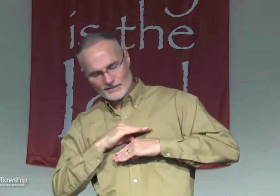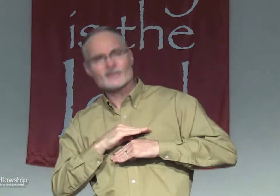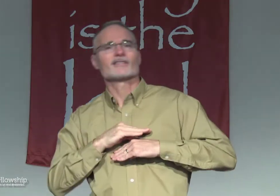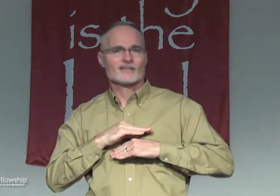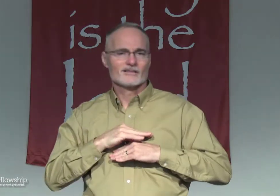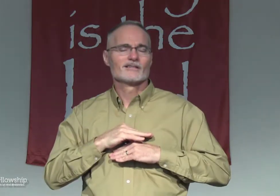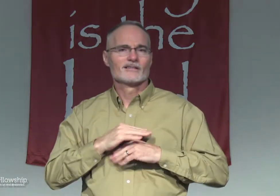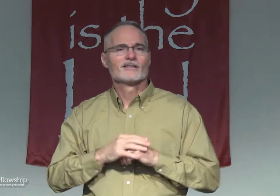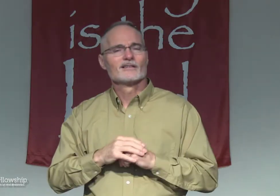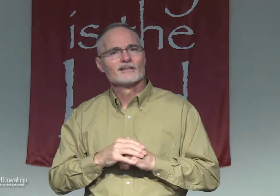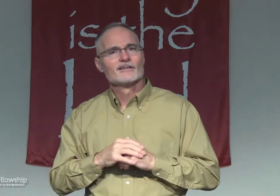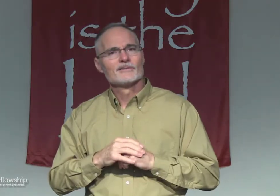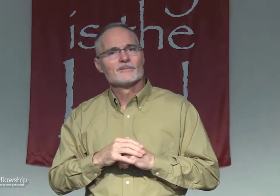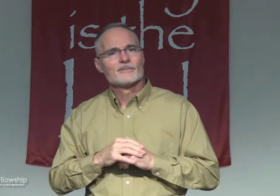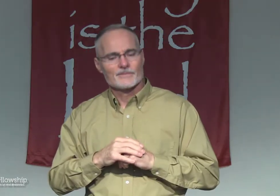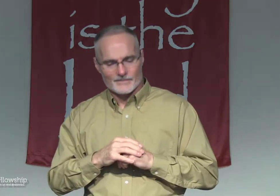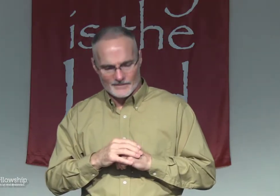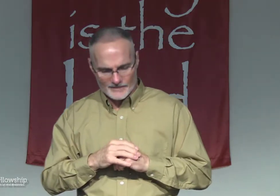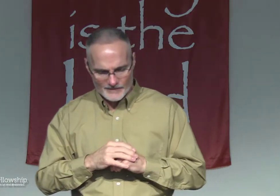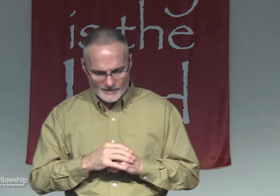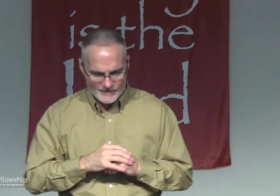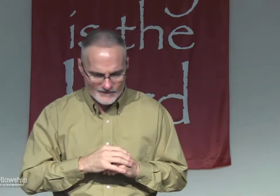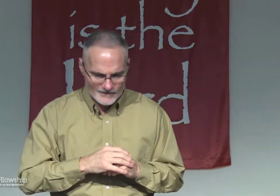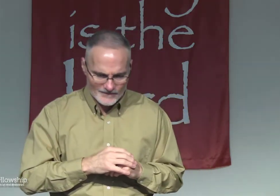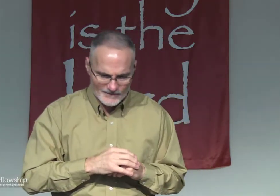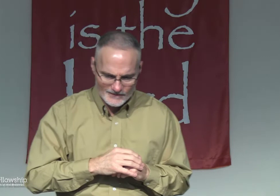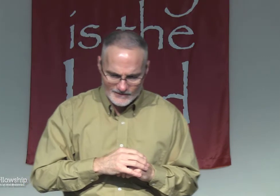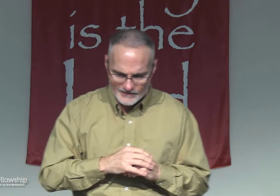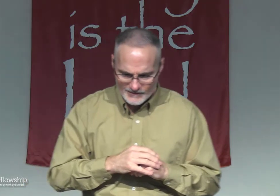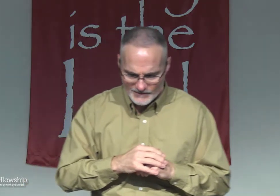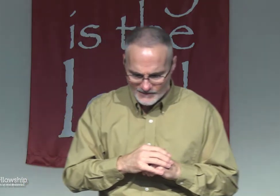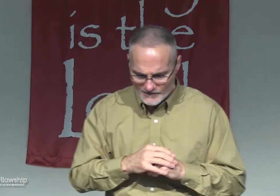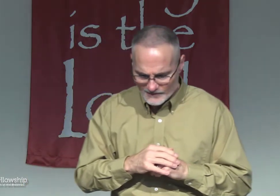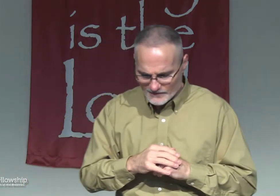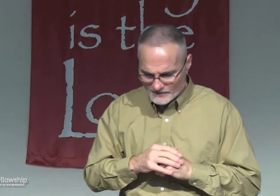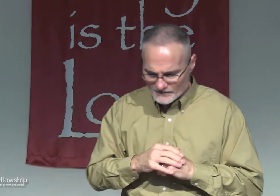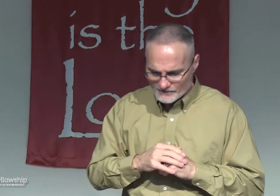sufficient.